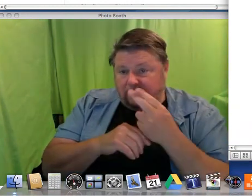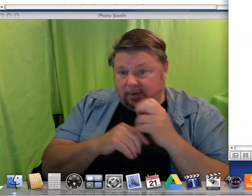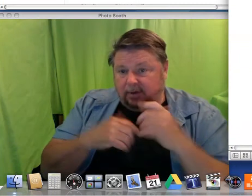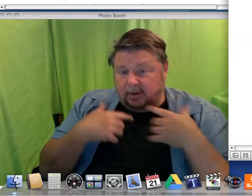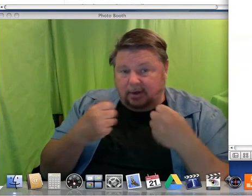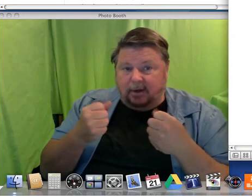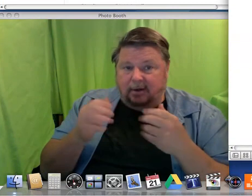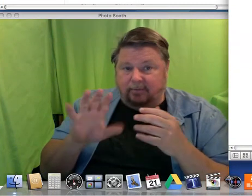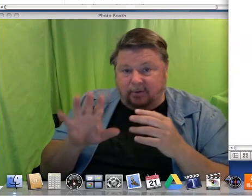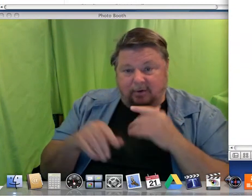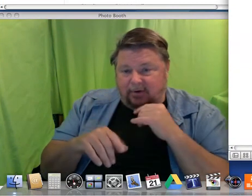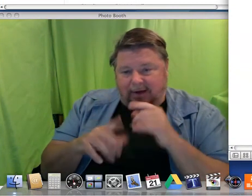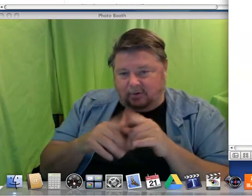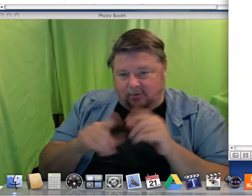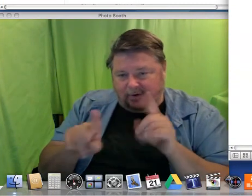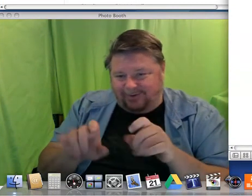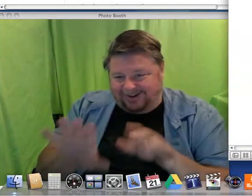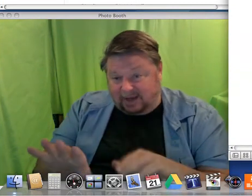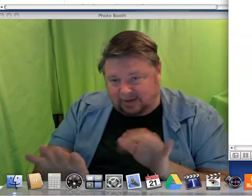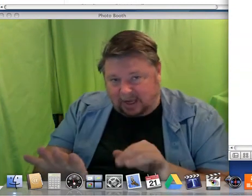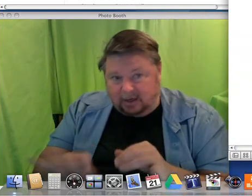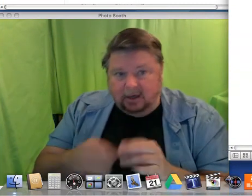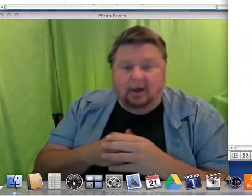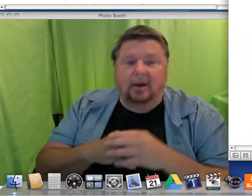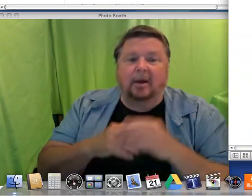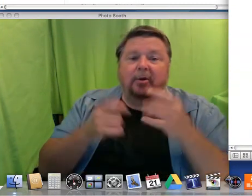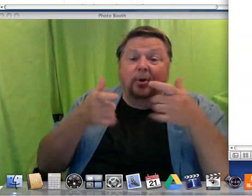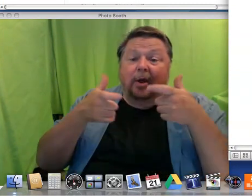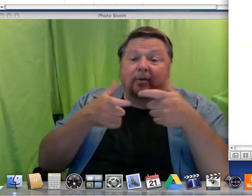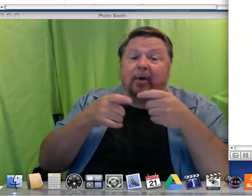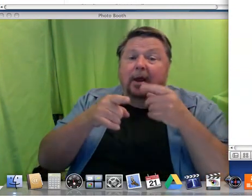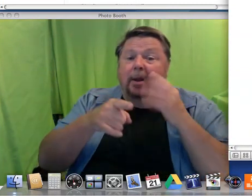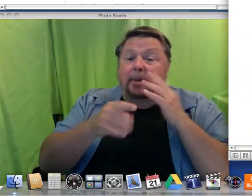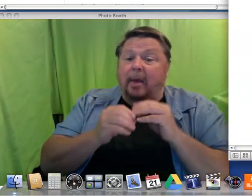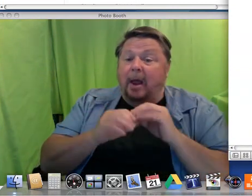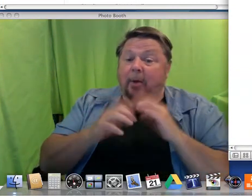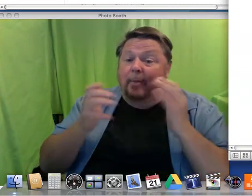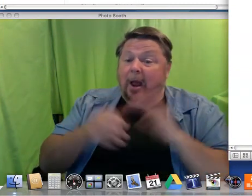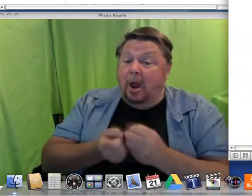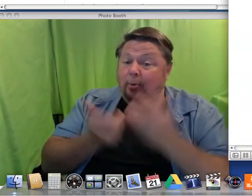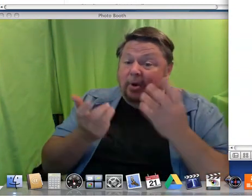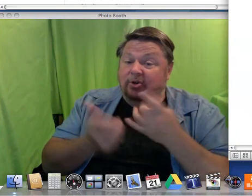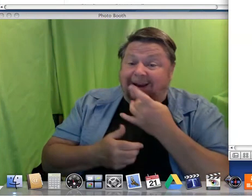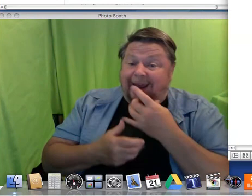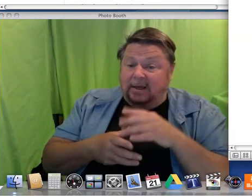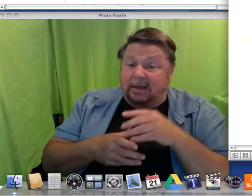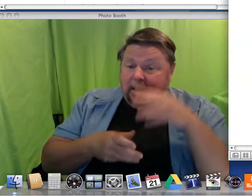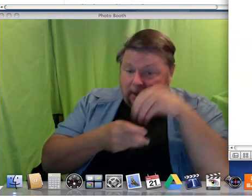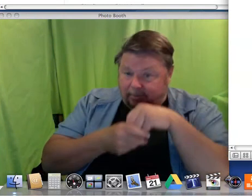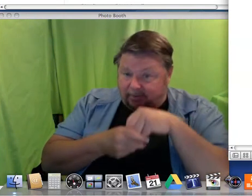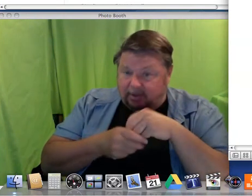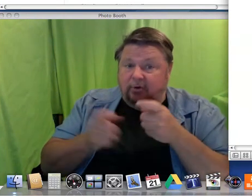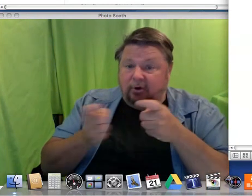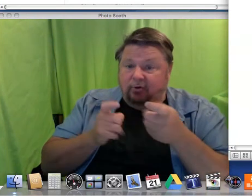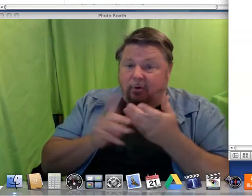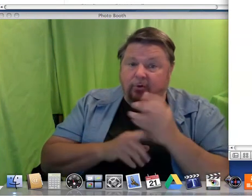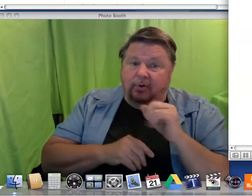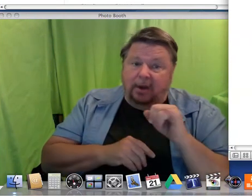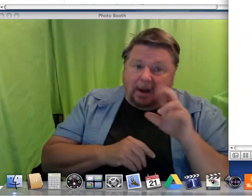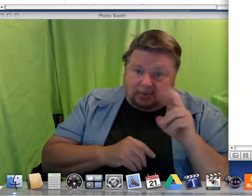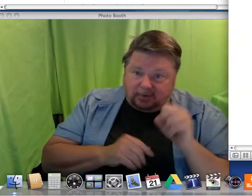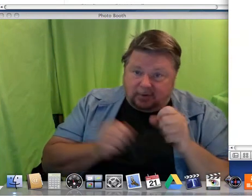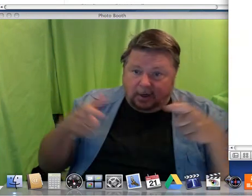healed. It's not that you want to test that. You have, I mean, how much light comes in is controlled